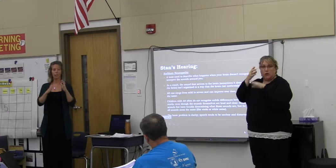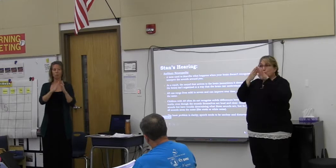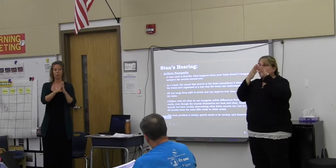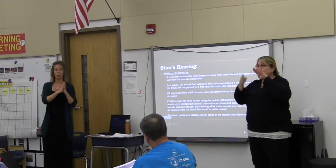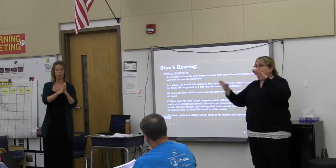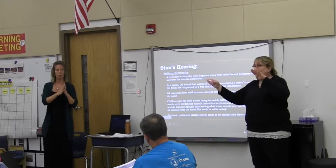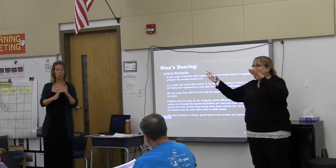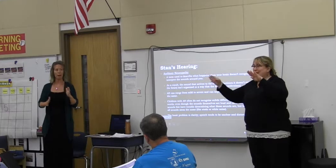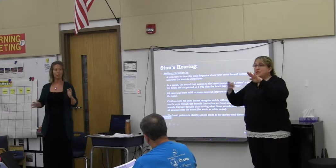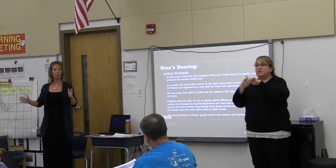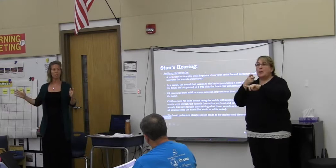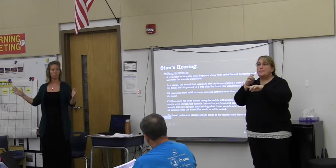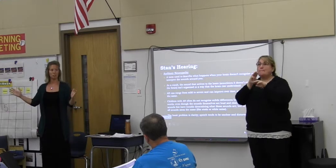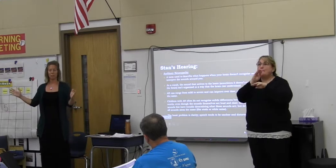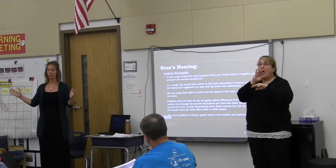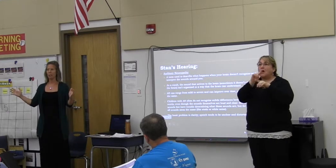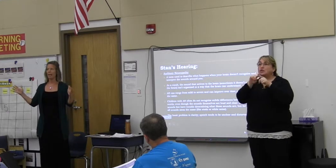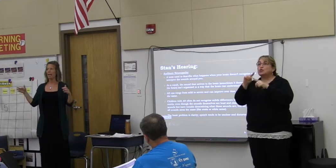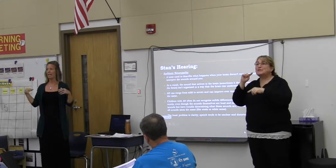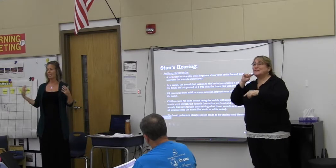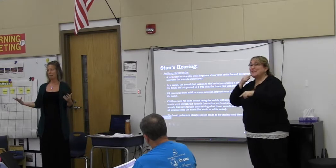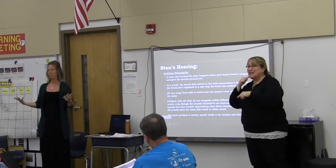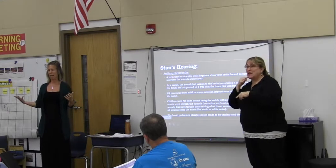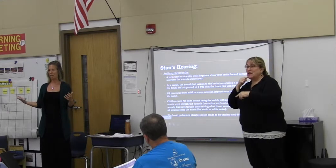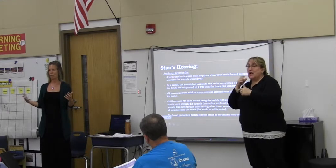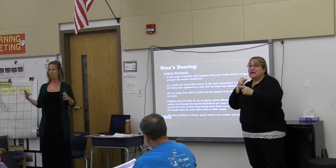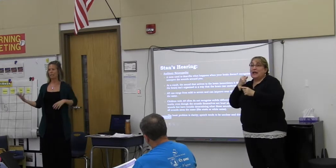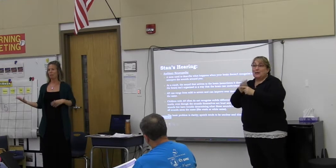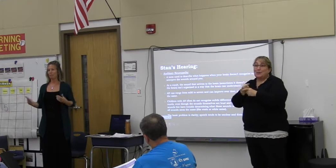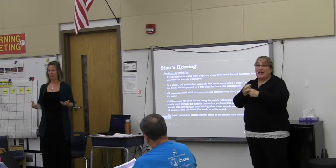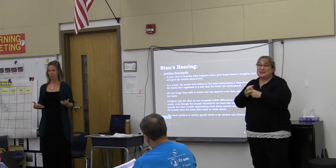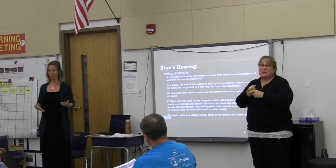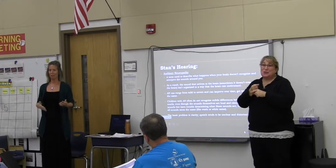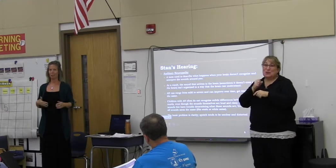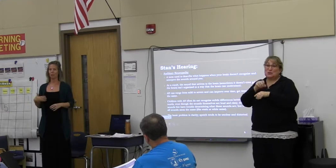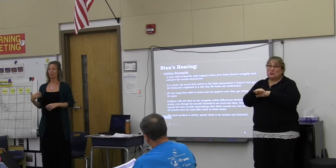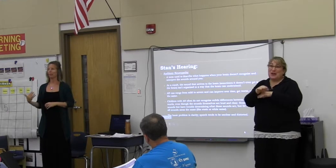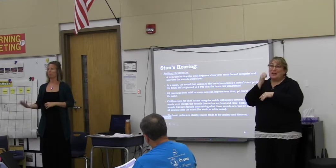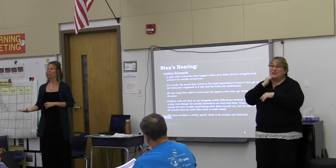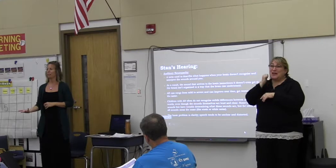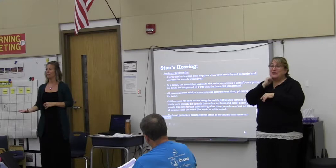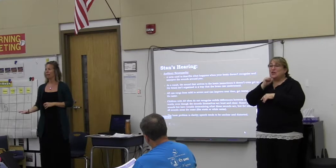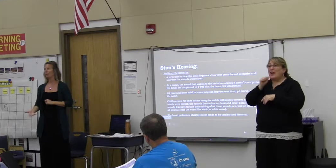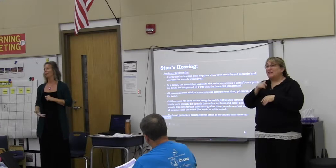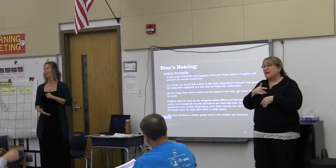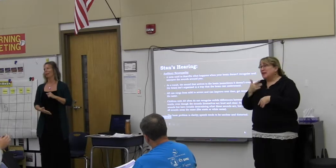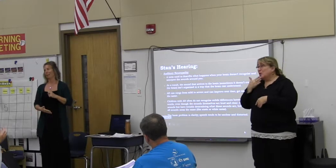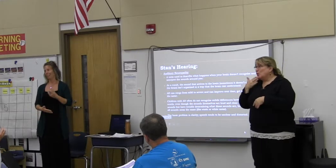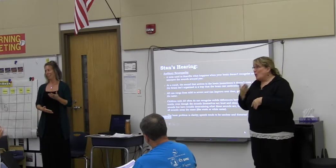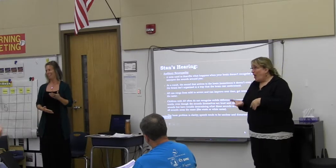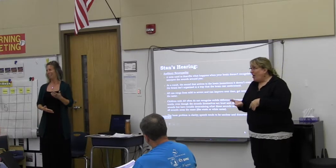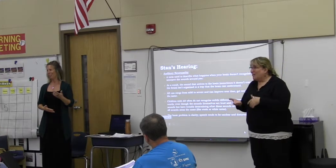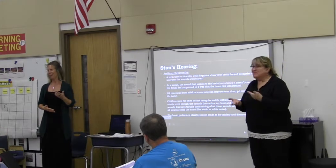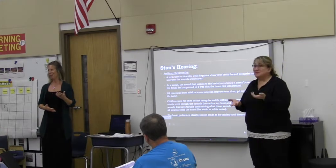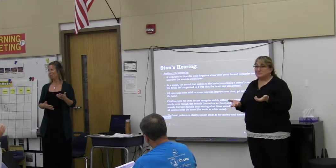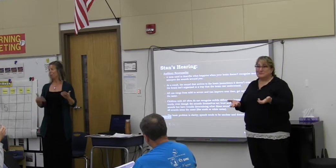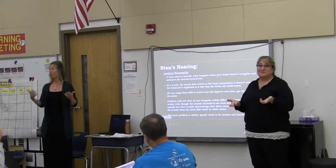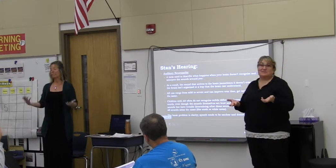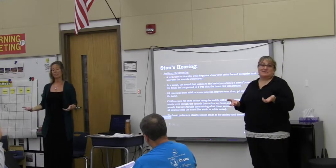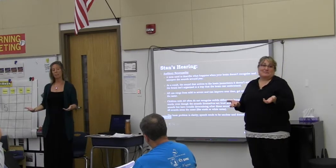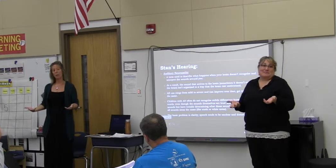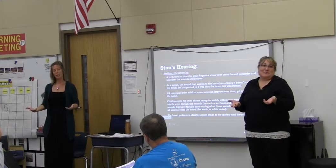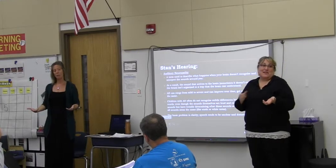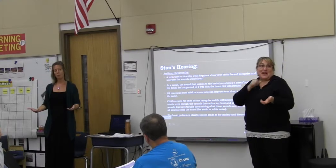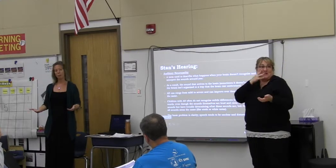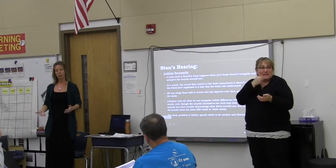again, it can go from all the way from mild to severe, and it can impact you day by day. So if you're not feeling well, again, if you